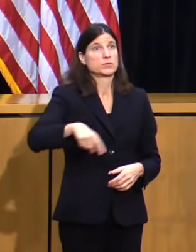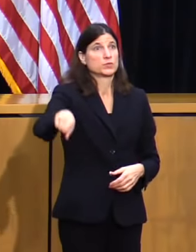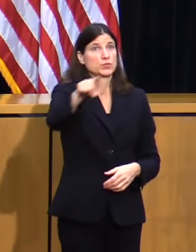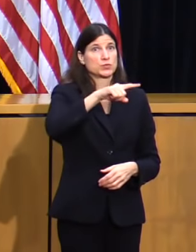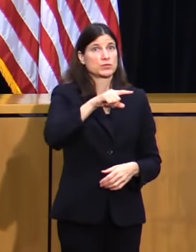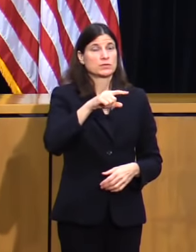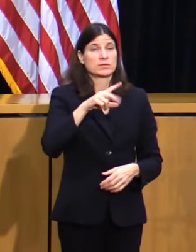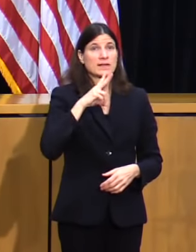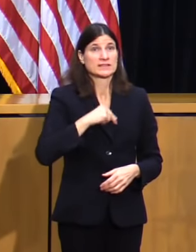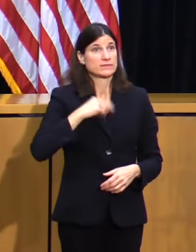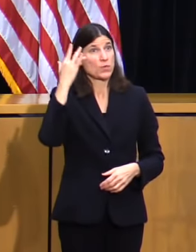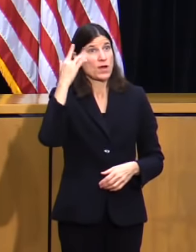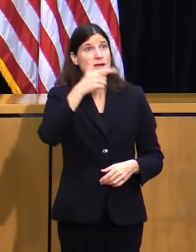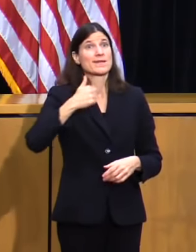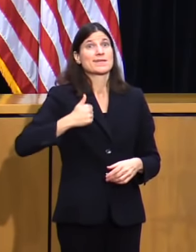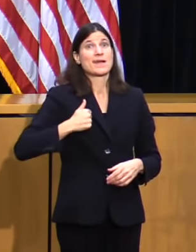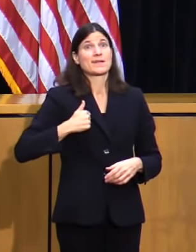2 weeks later,